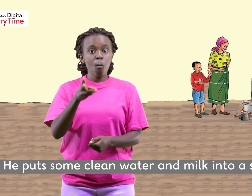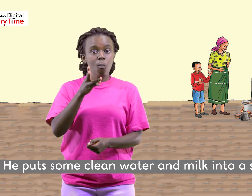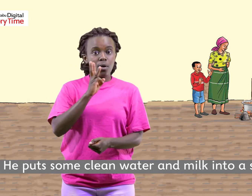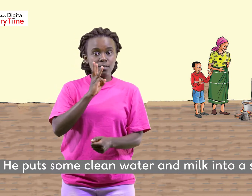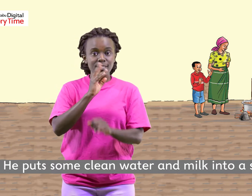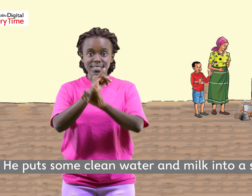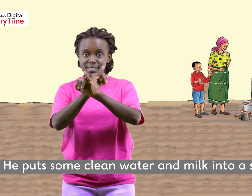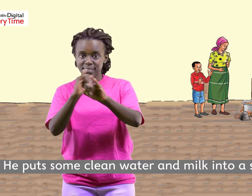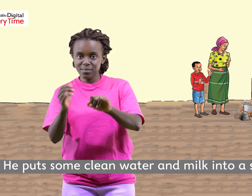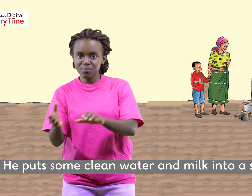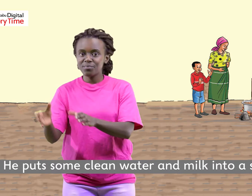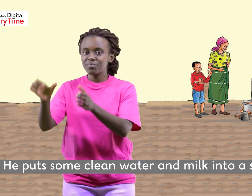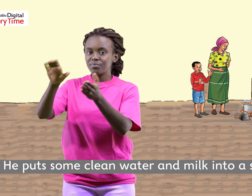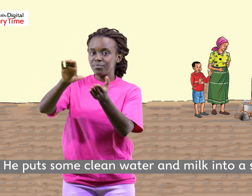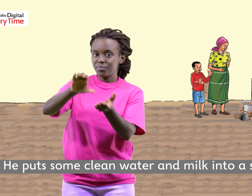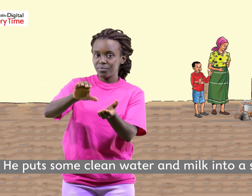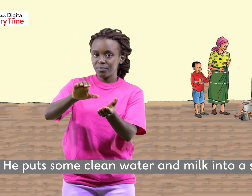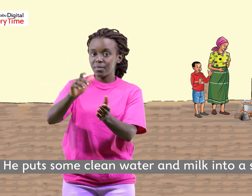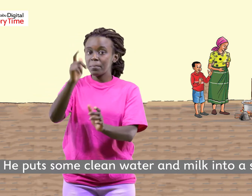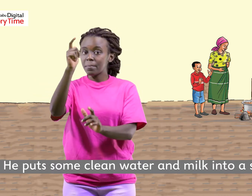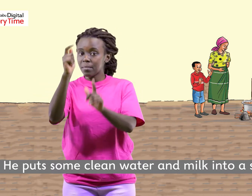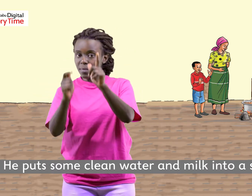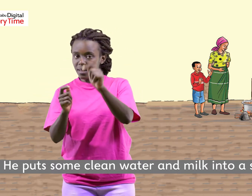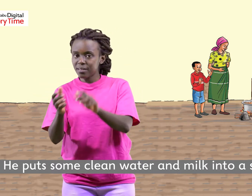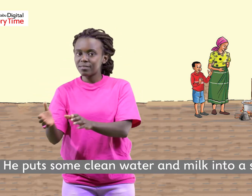He puts some clean water and milk into a sufuria.